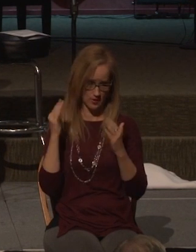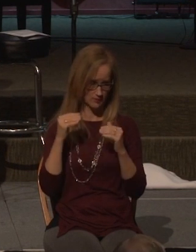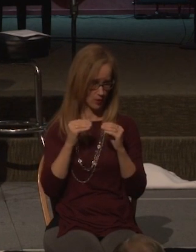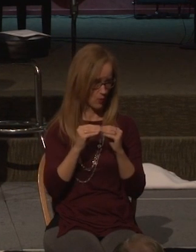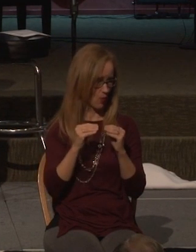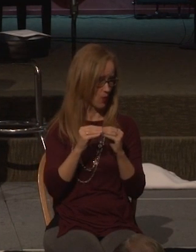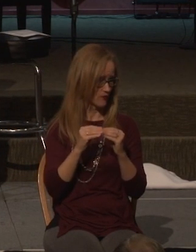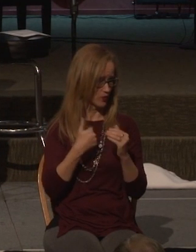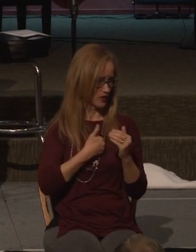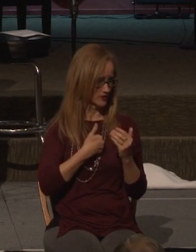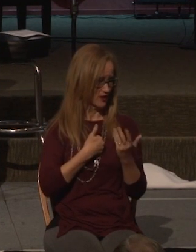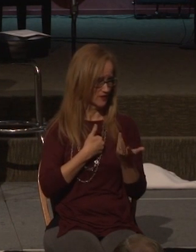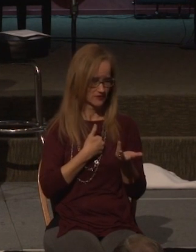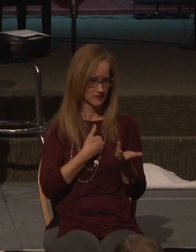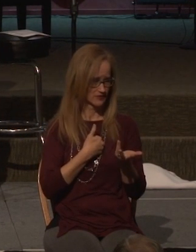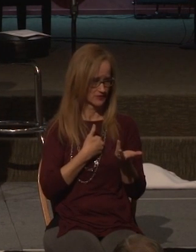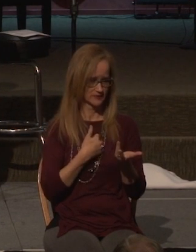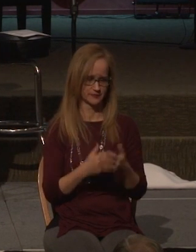ourselves?